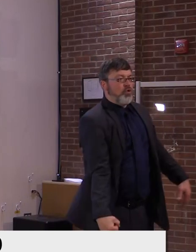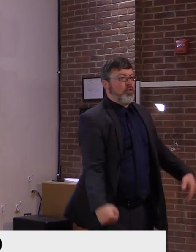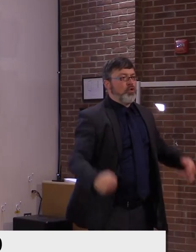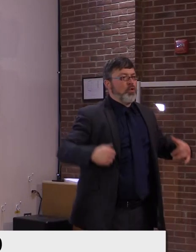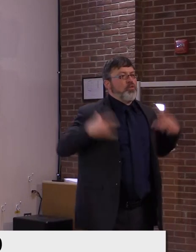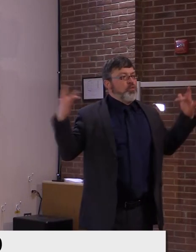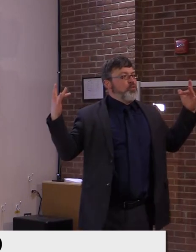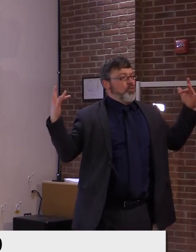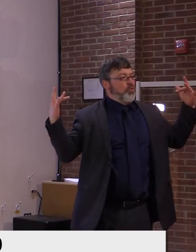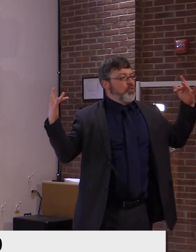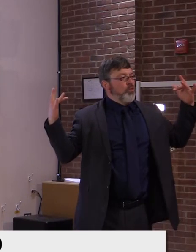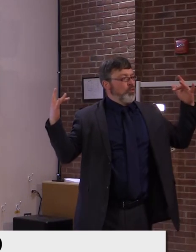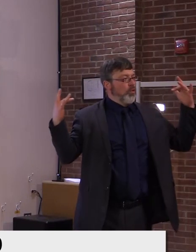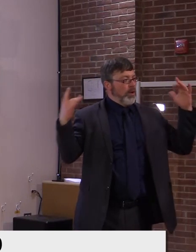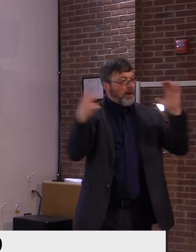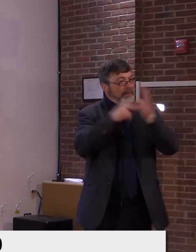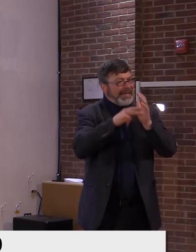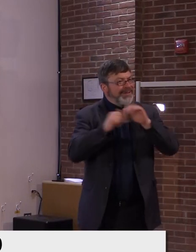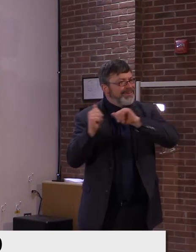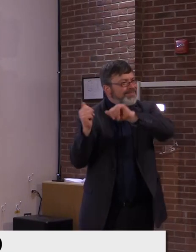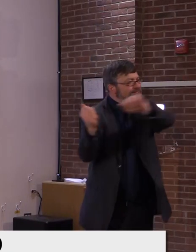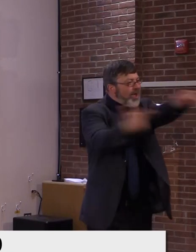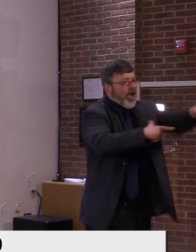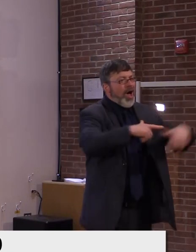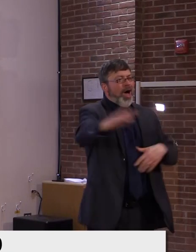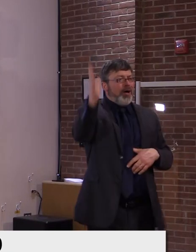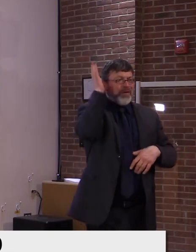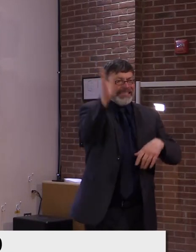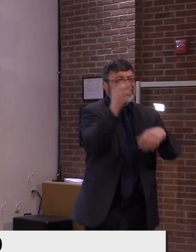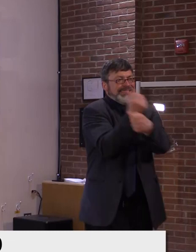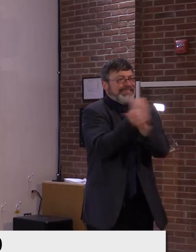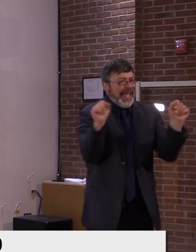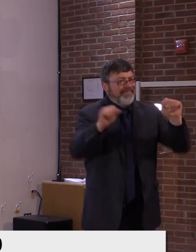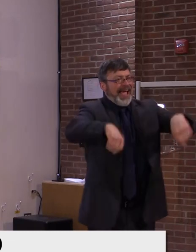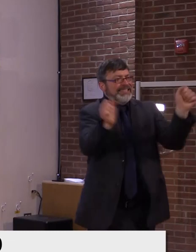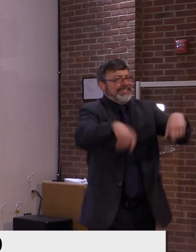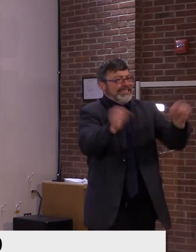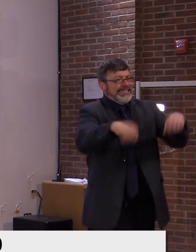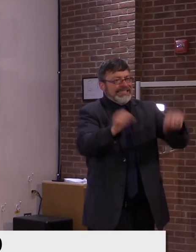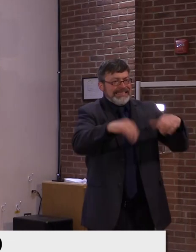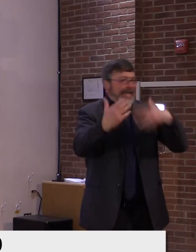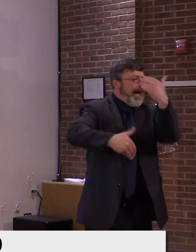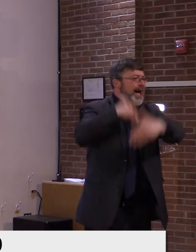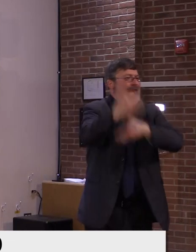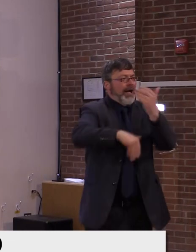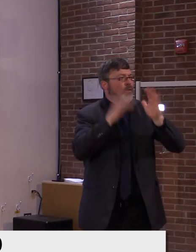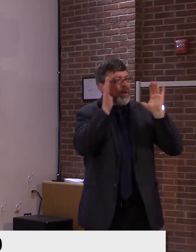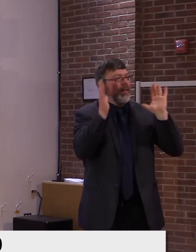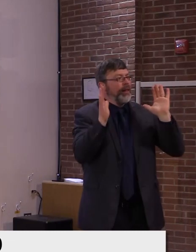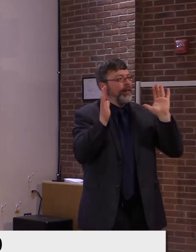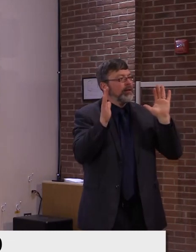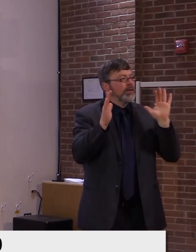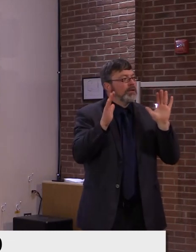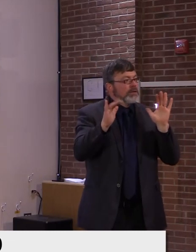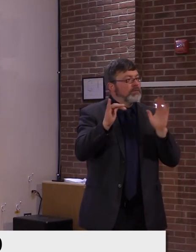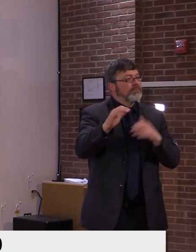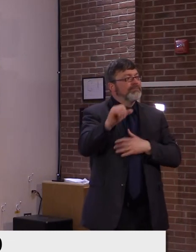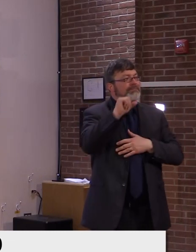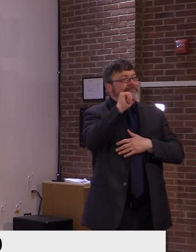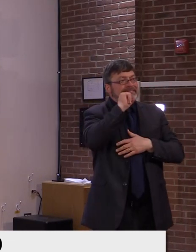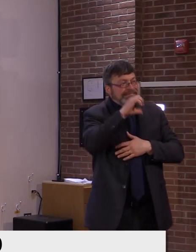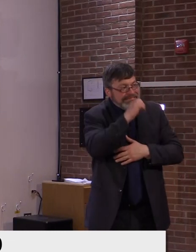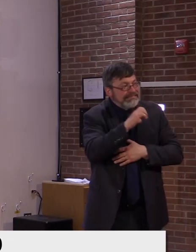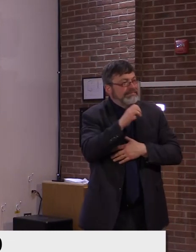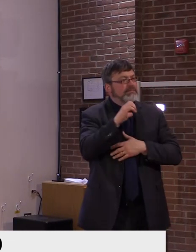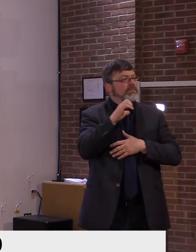economy, and putting an end to the pandemic. Another really positive sign this week is the fact that we only have one